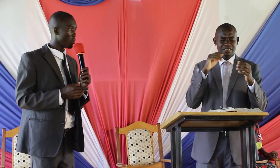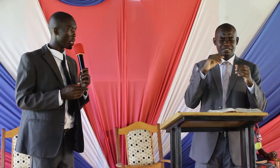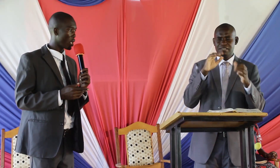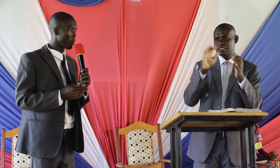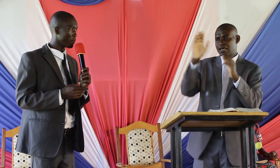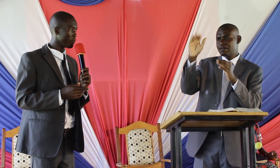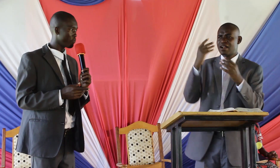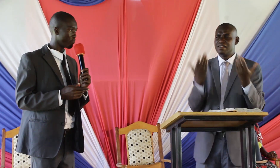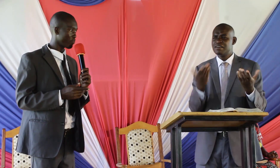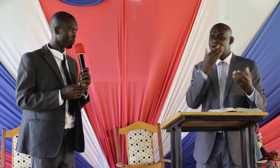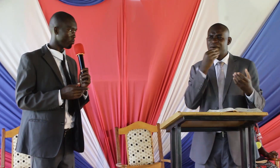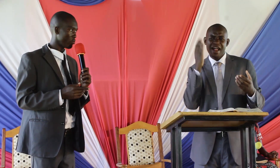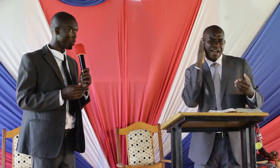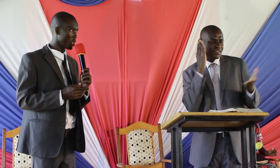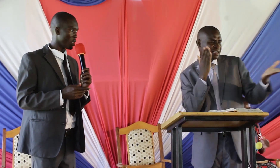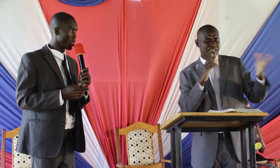When he came,